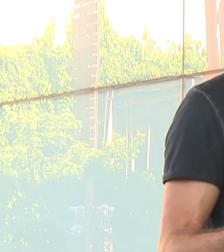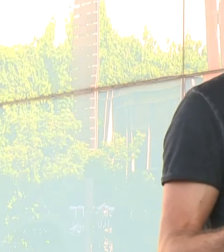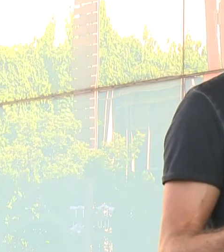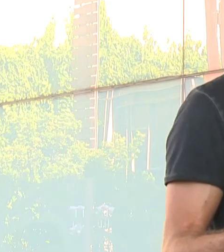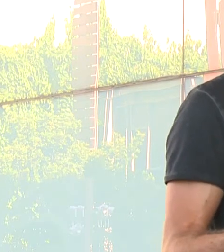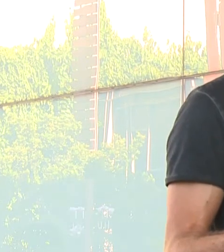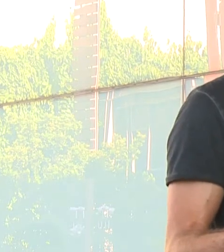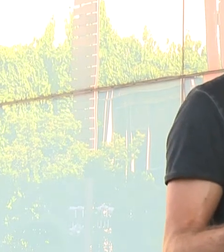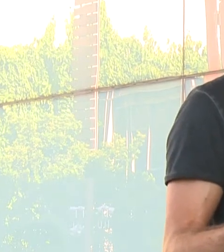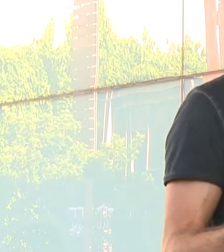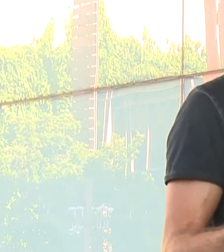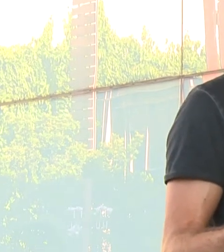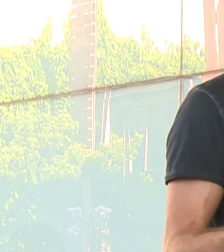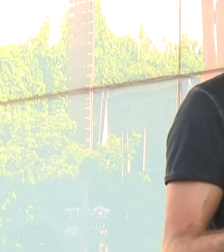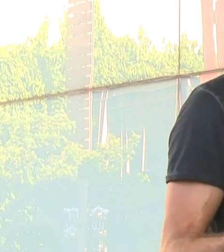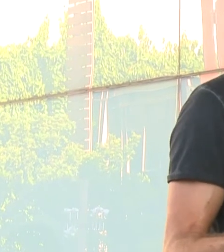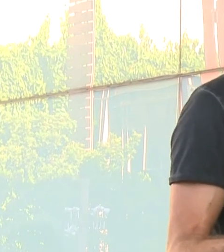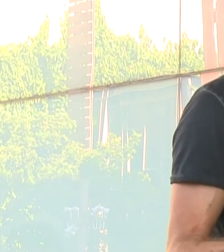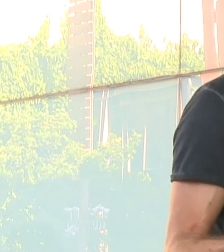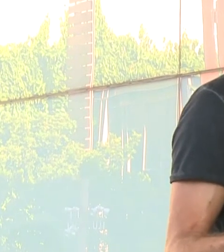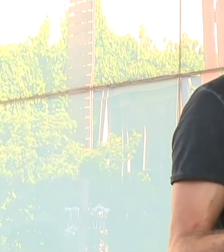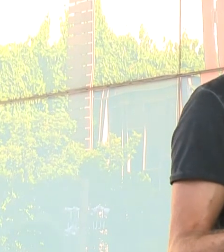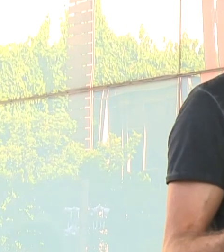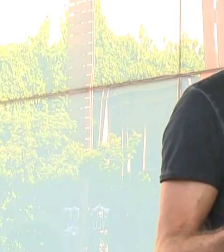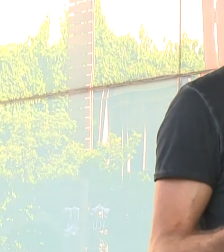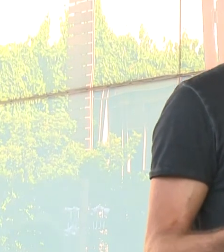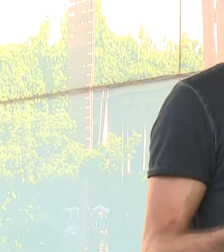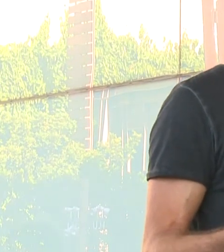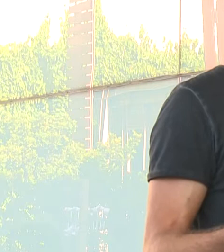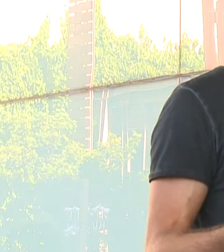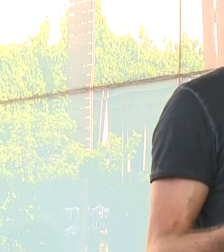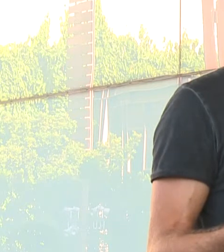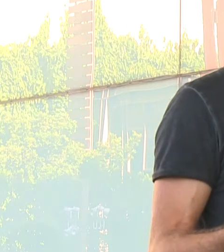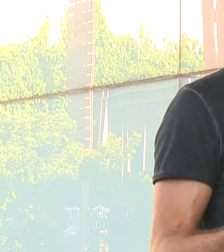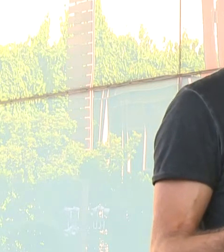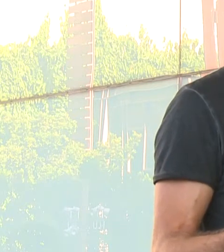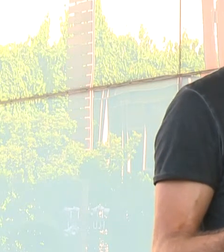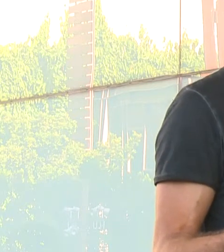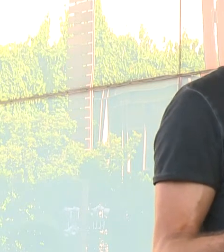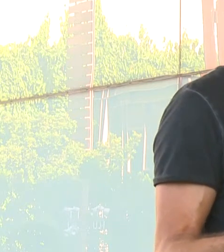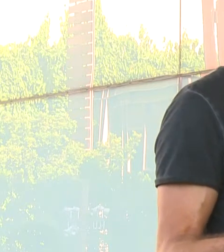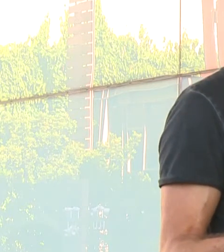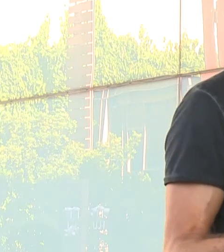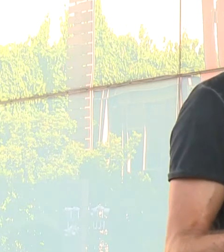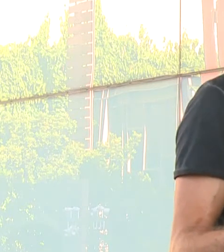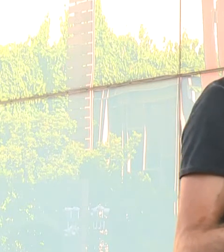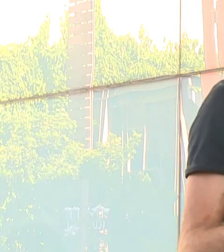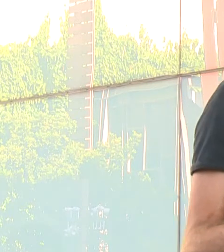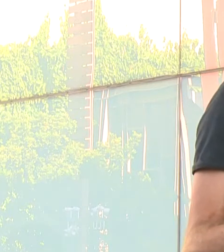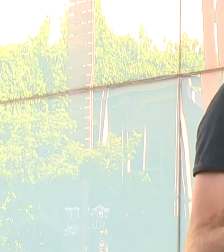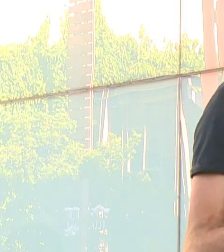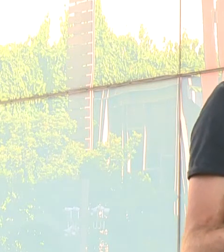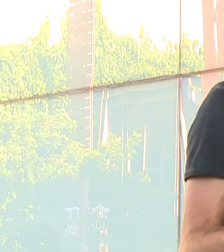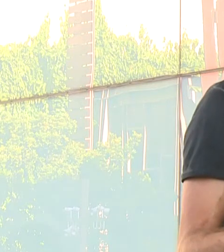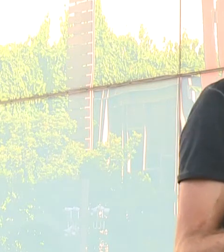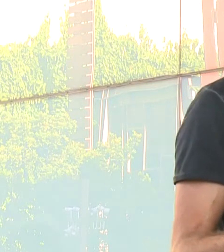What qualifications do you have or need, or what school did you go to? Well, in the not too distant past, there were no film